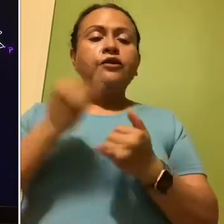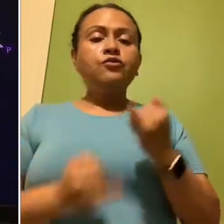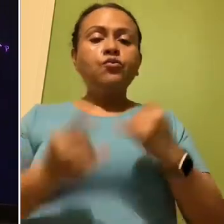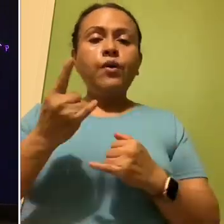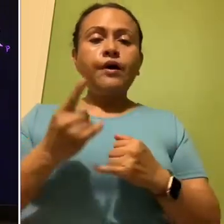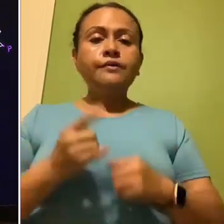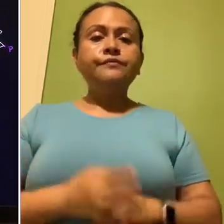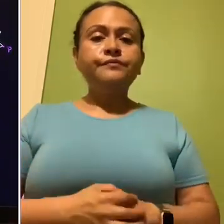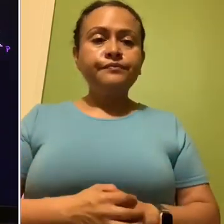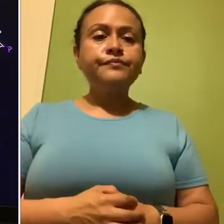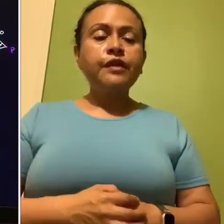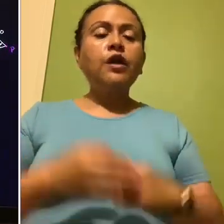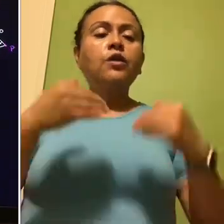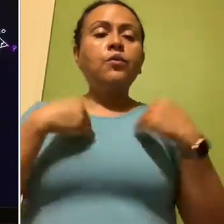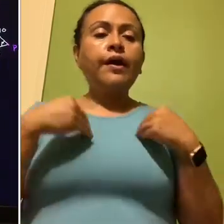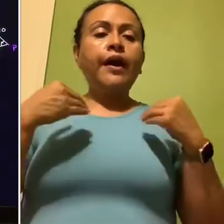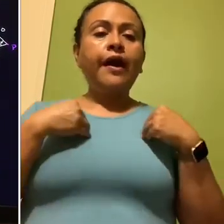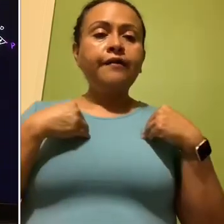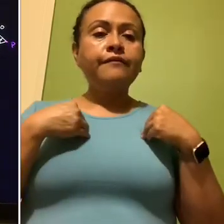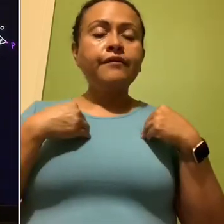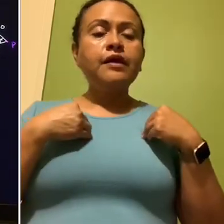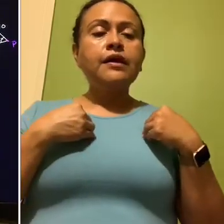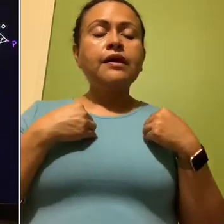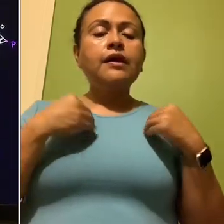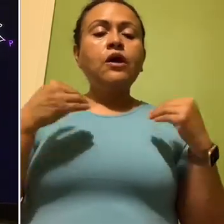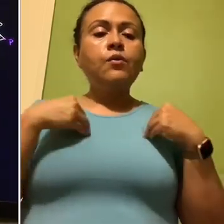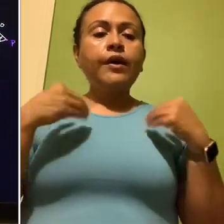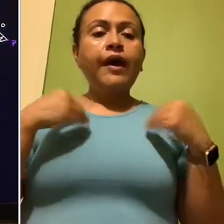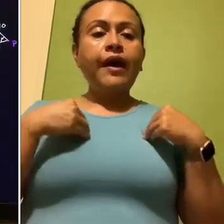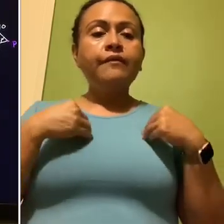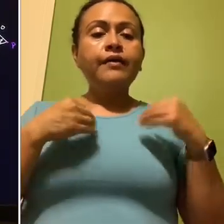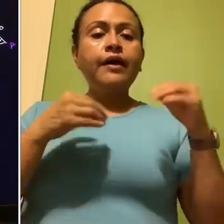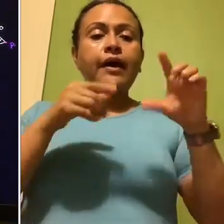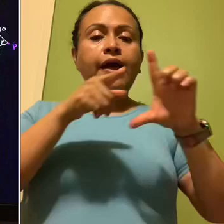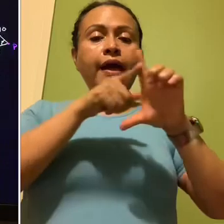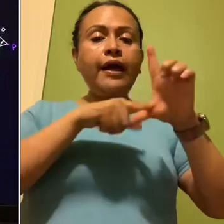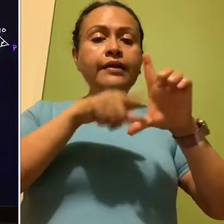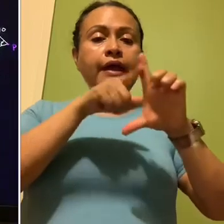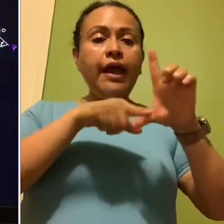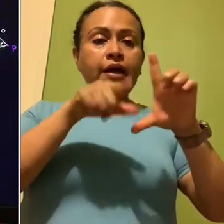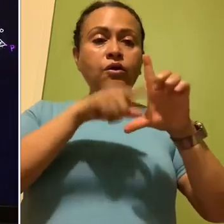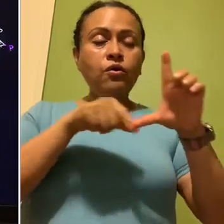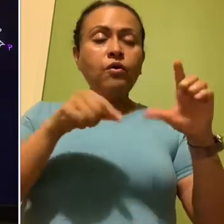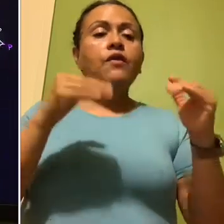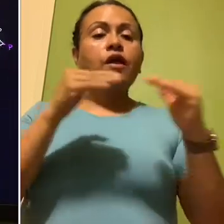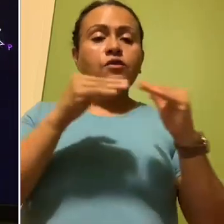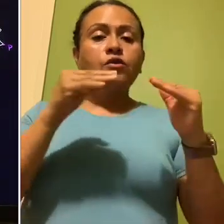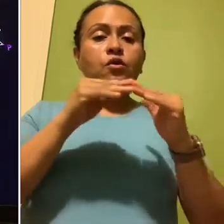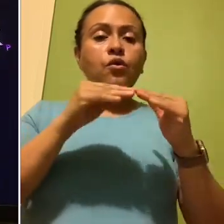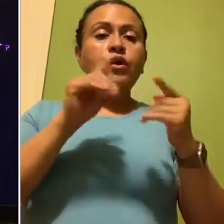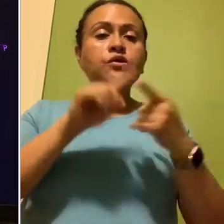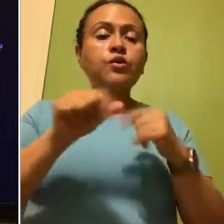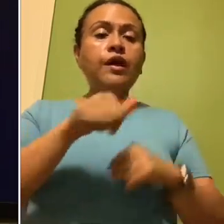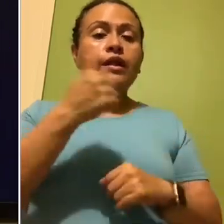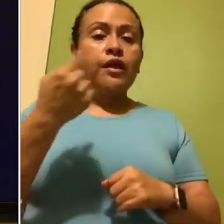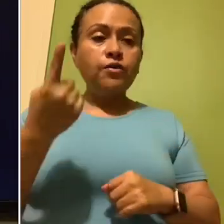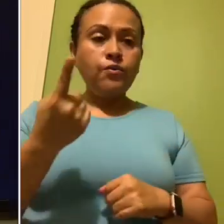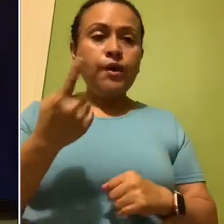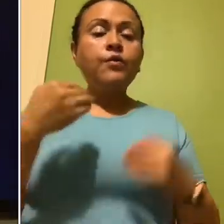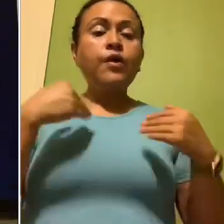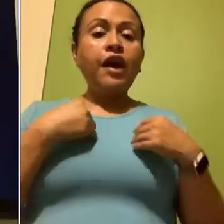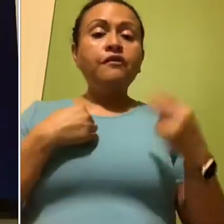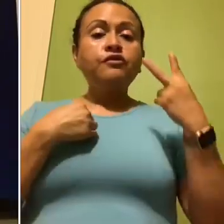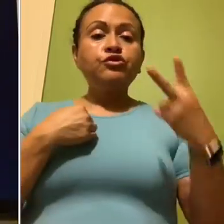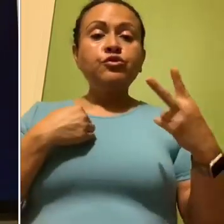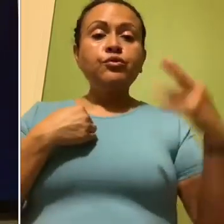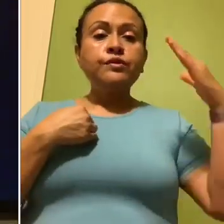last one right over here. So we have, let's see, we have an angle that's congruent to another angle right over there, and